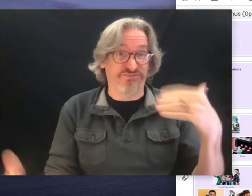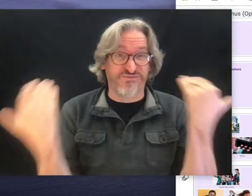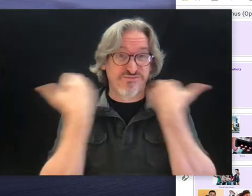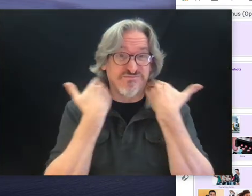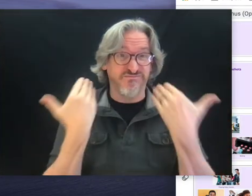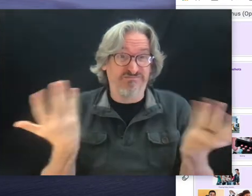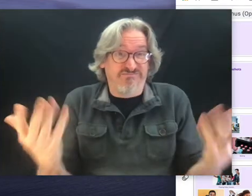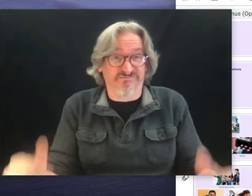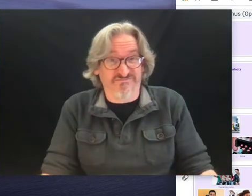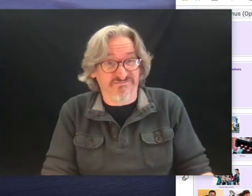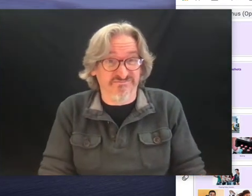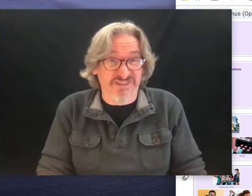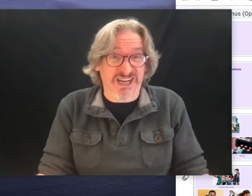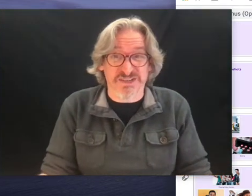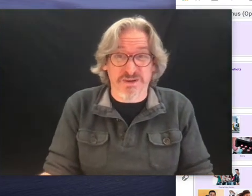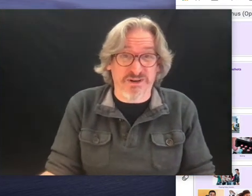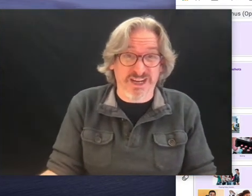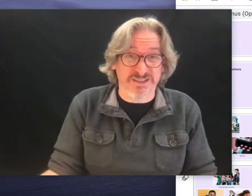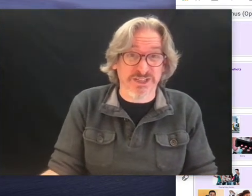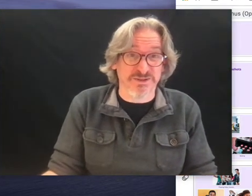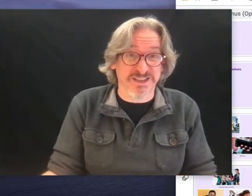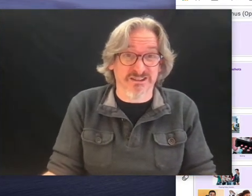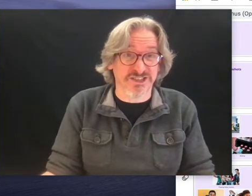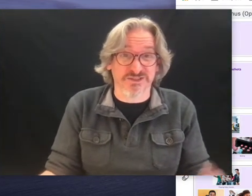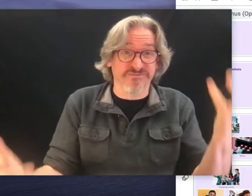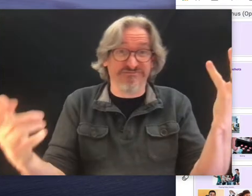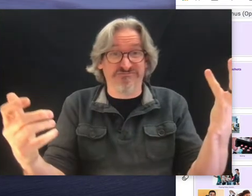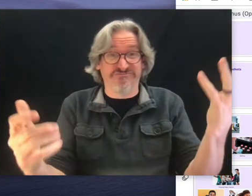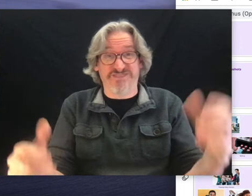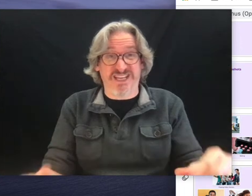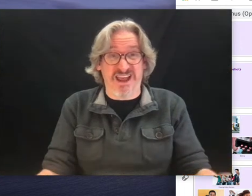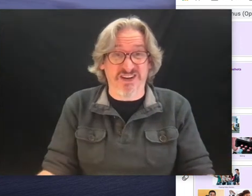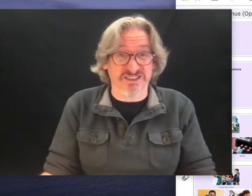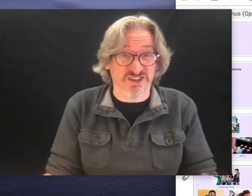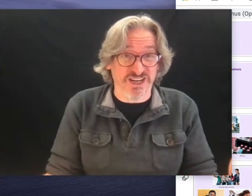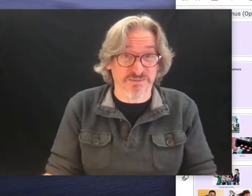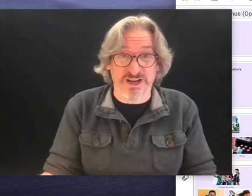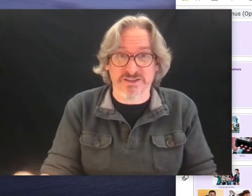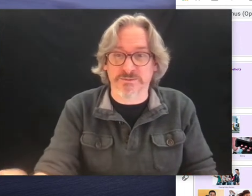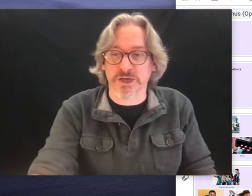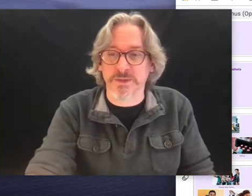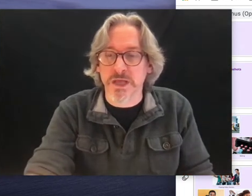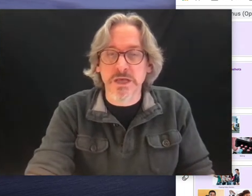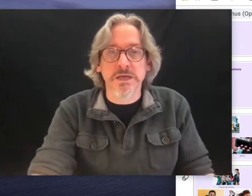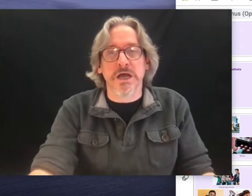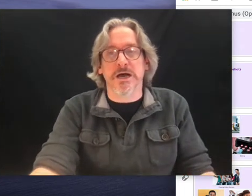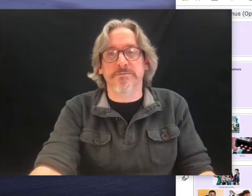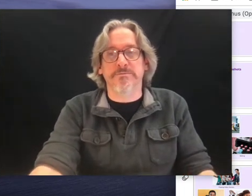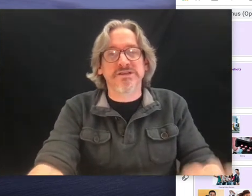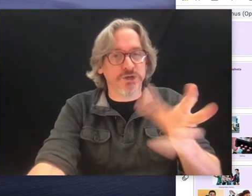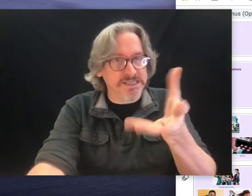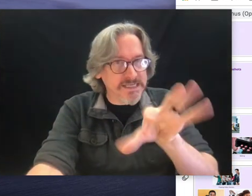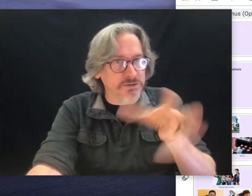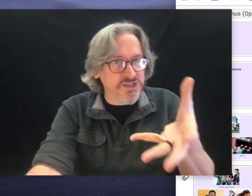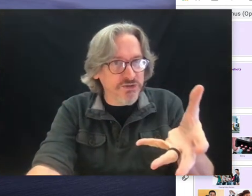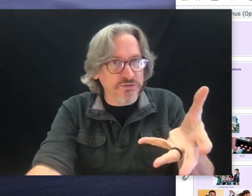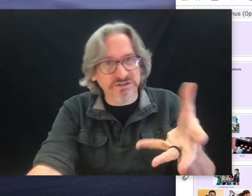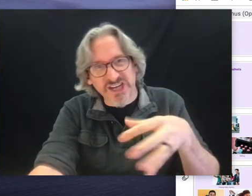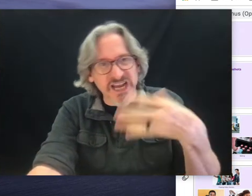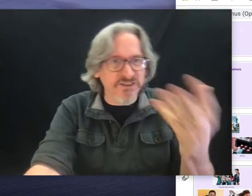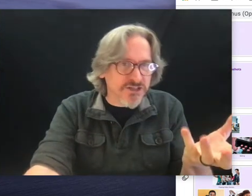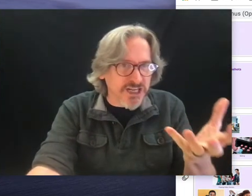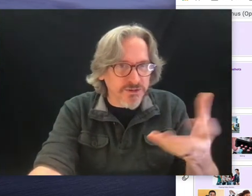I'm not going to spend money, especially when I was a college student. Didn't have any, so I didn't buy anything. So you can see those